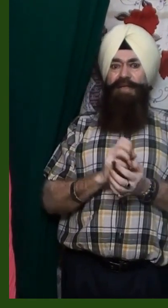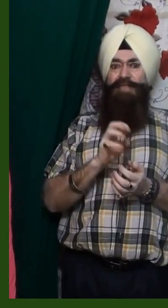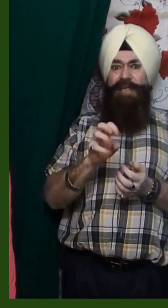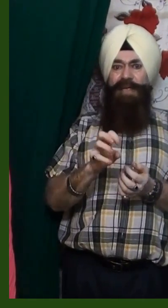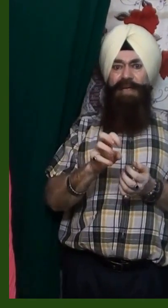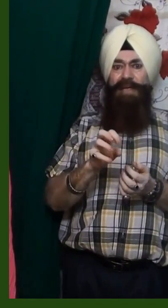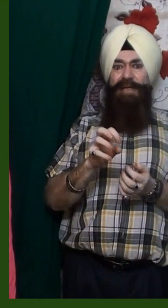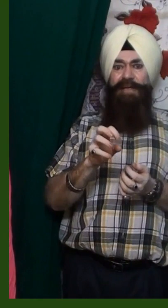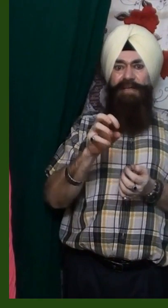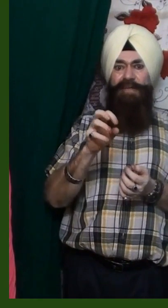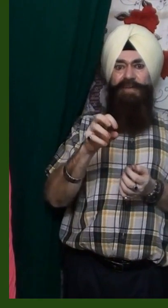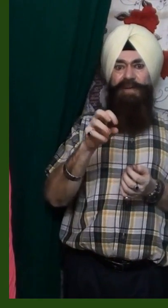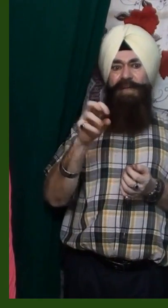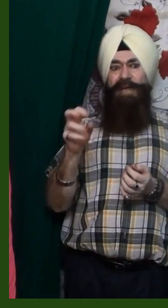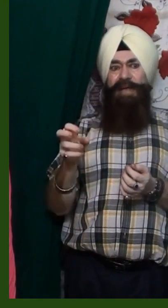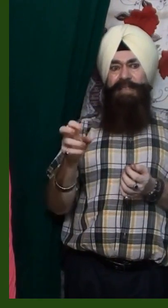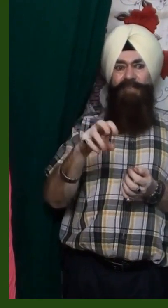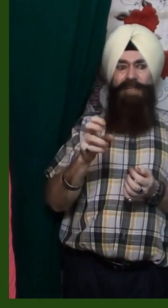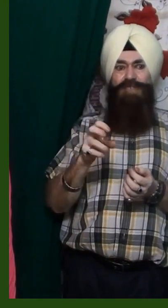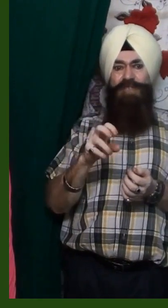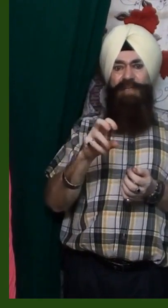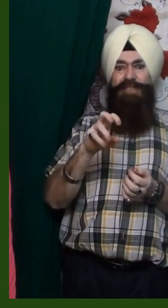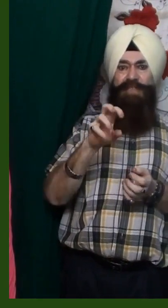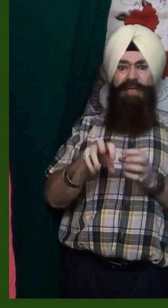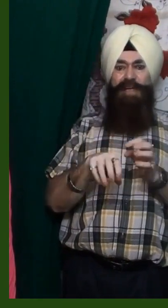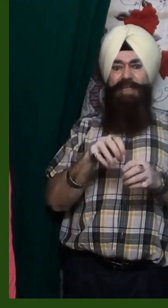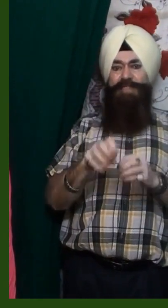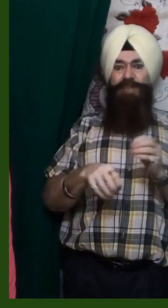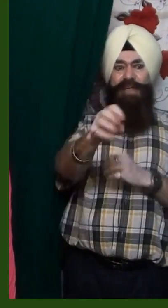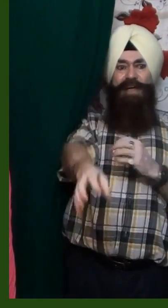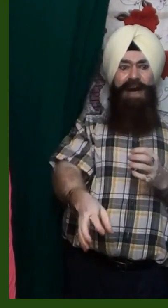Okay, sitting, you know, in acceleration,